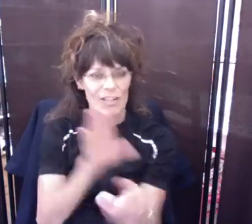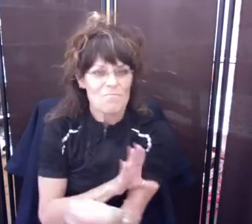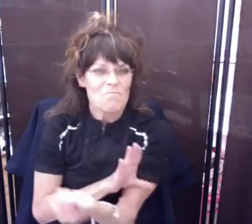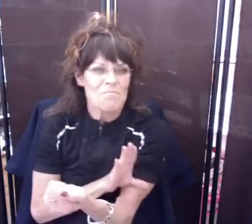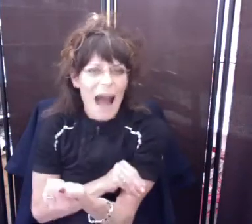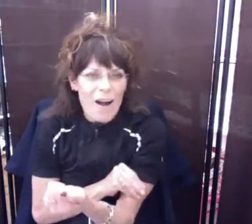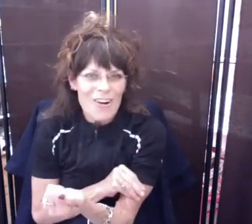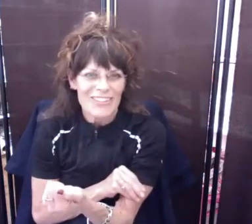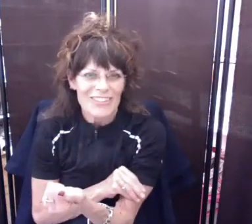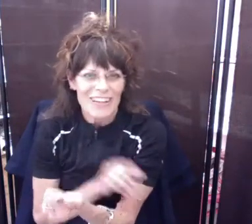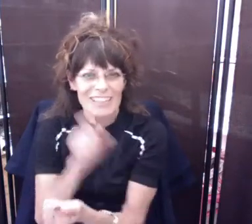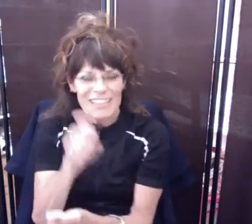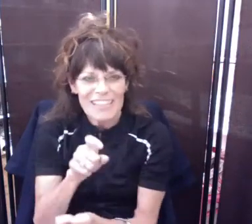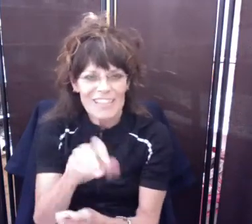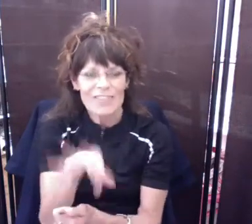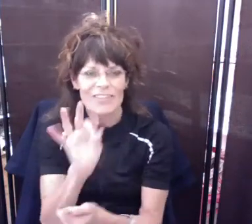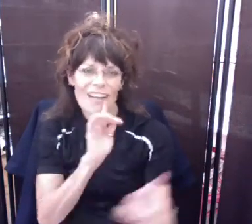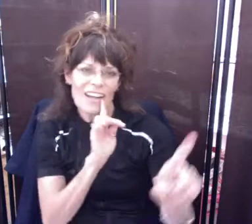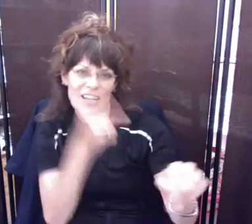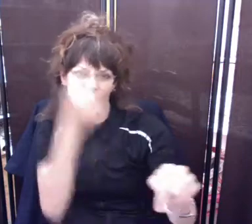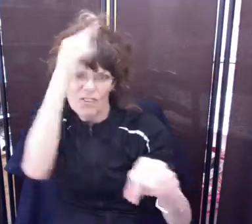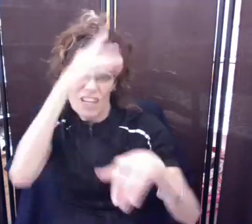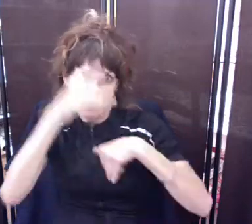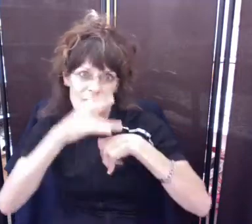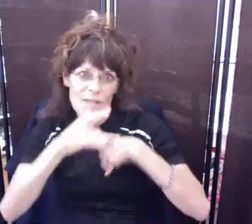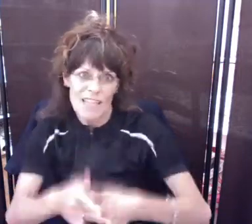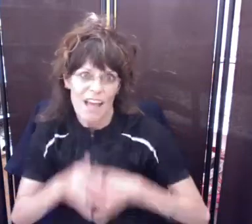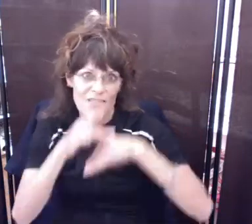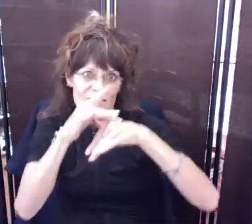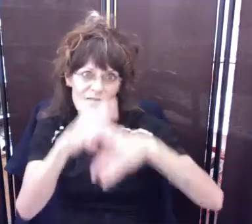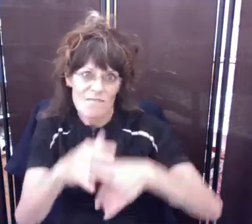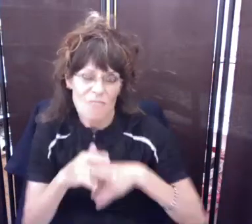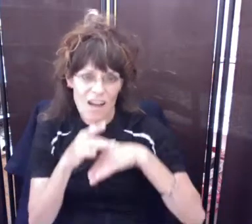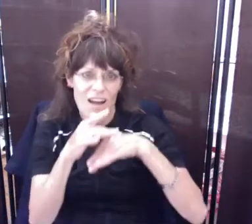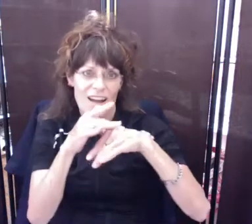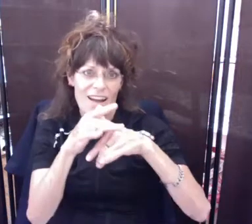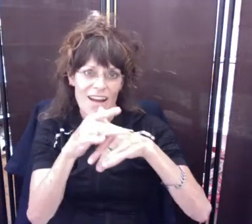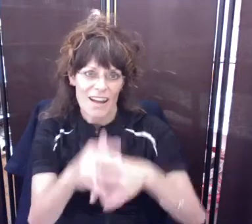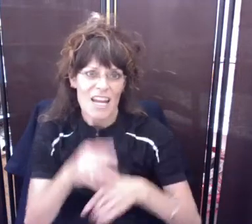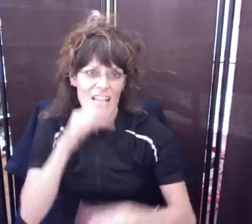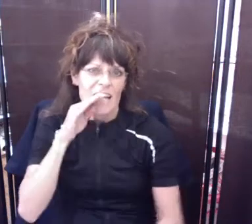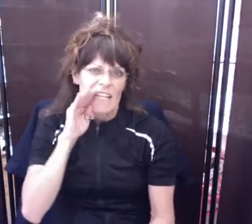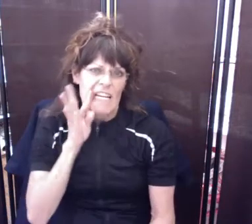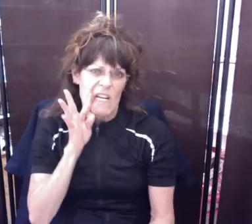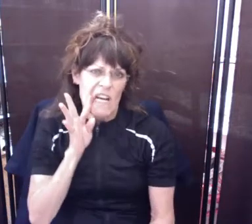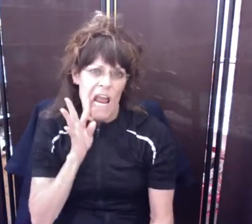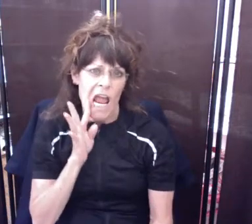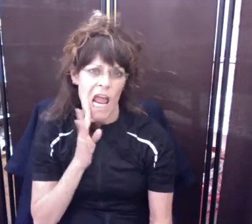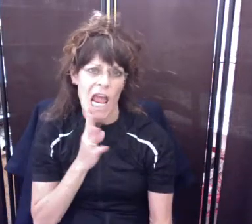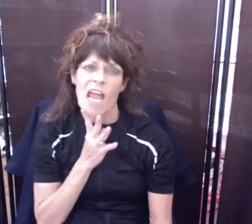I needed to find an answer for the obsession of the mind that creates a belief system that I